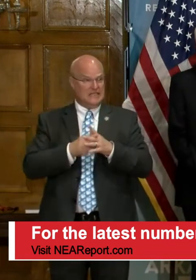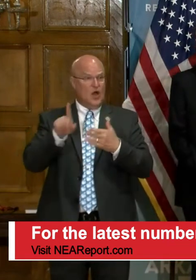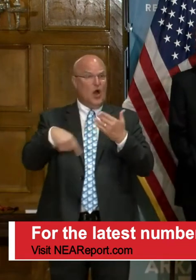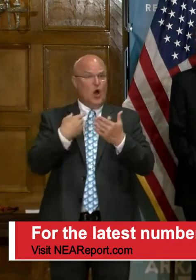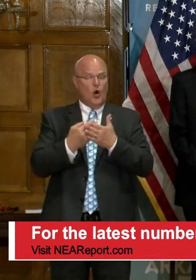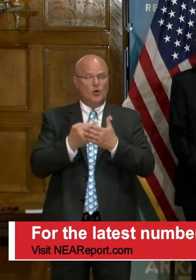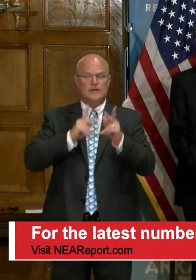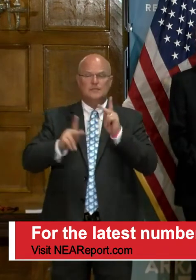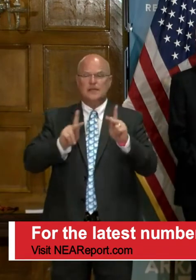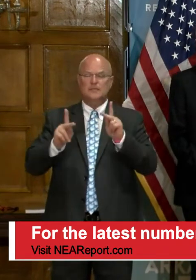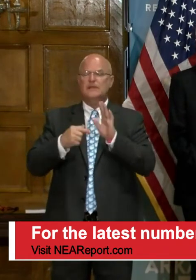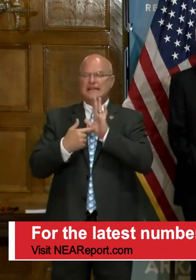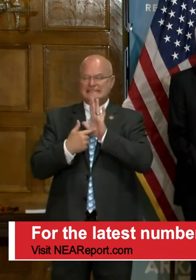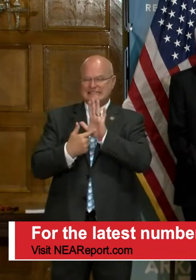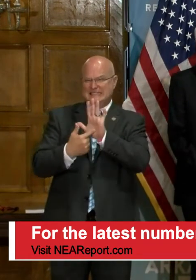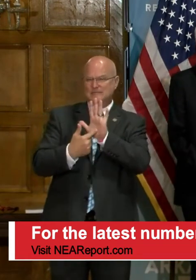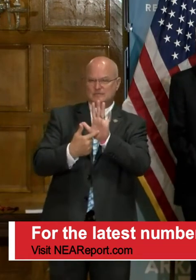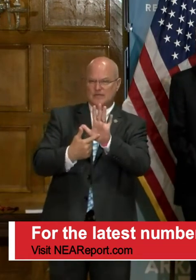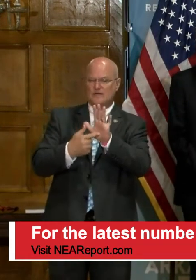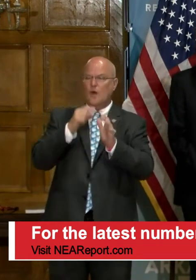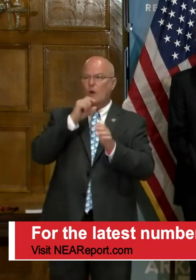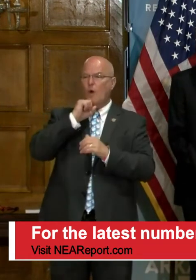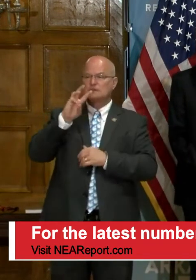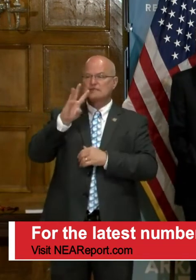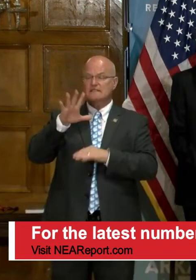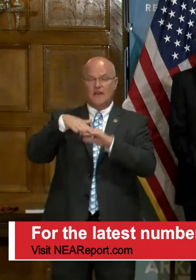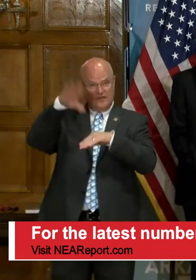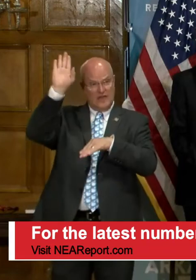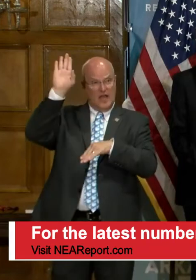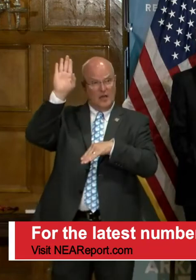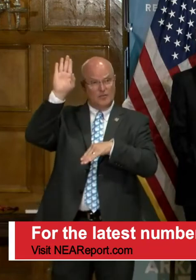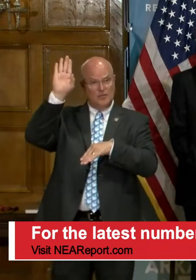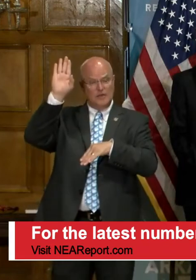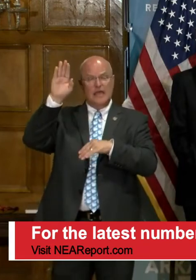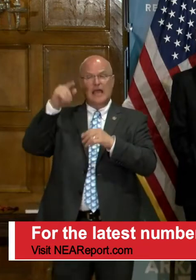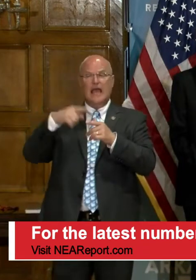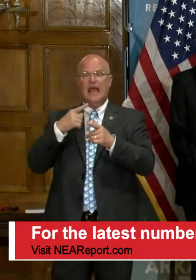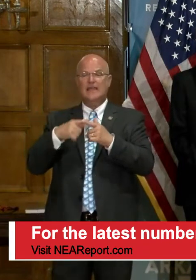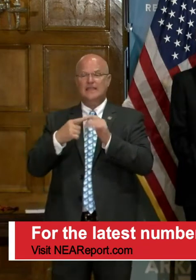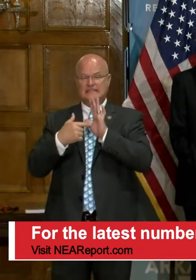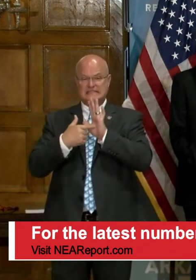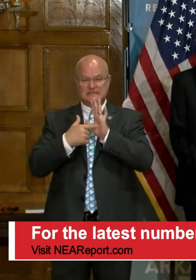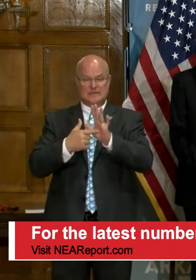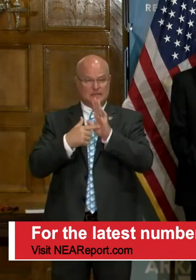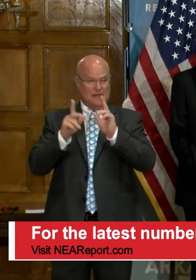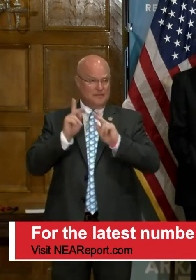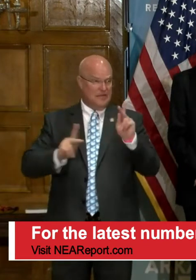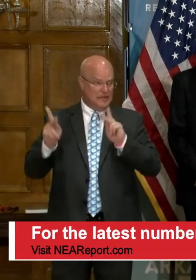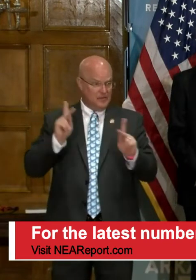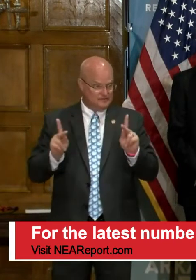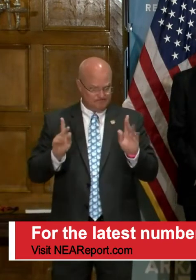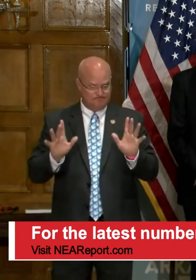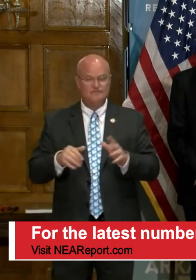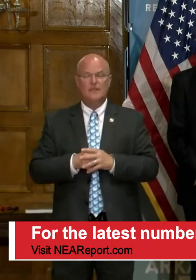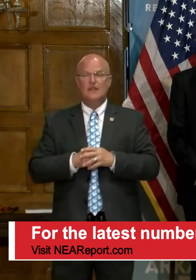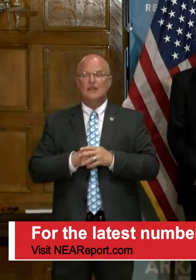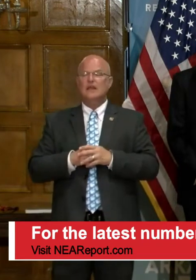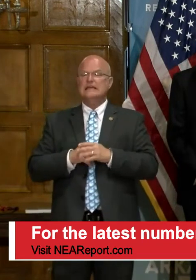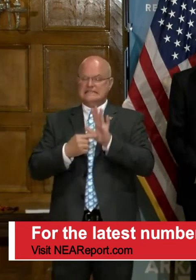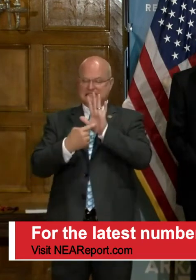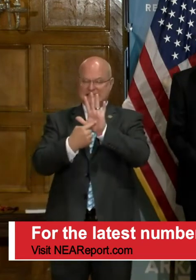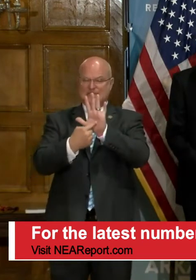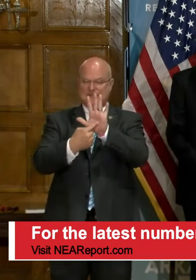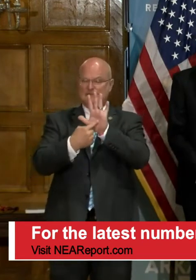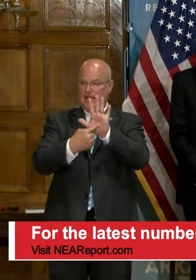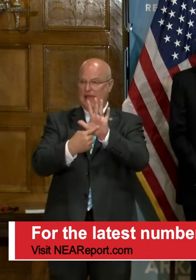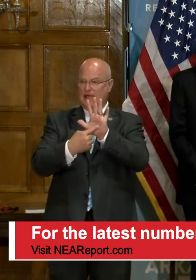only symptomatic individuals over the age of 65, and then opened it up to symptomatic individuals. The focus was on